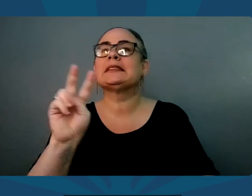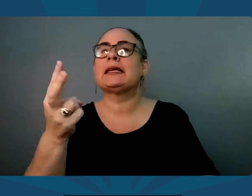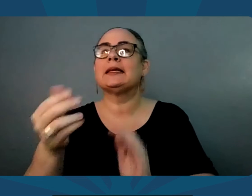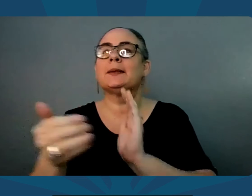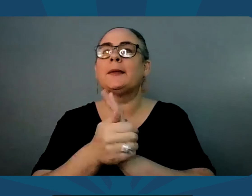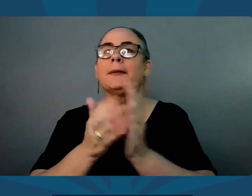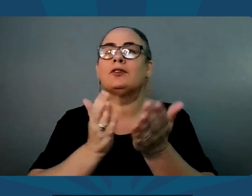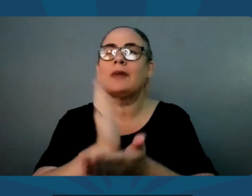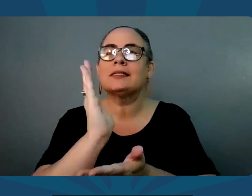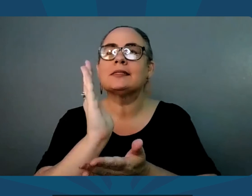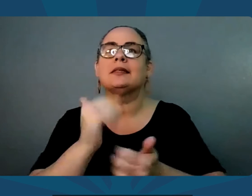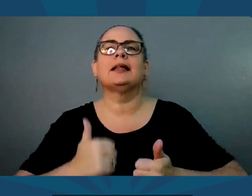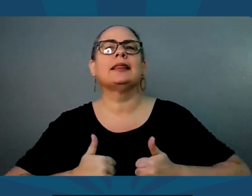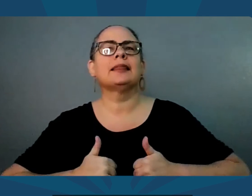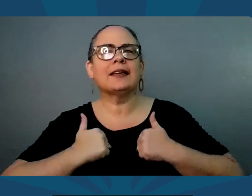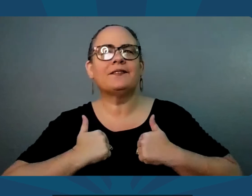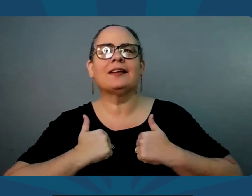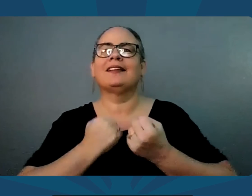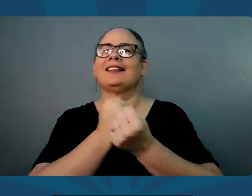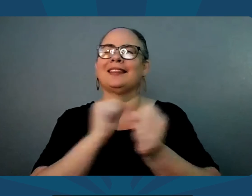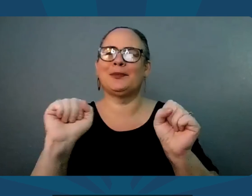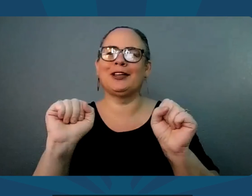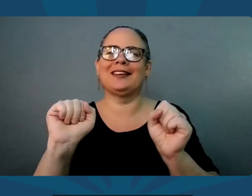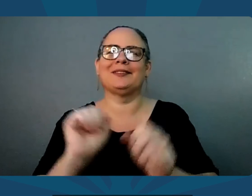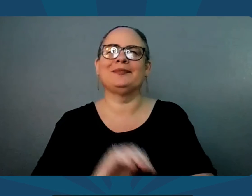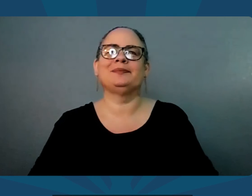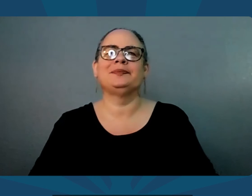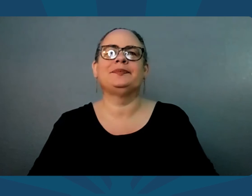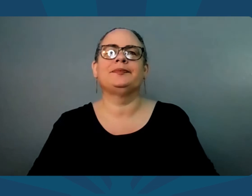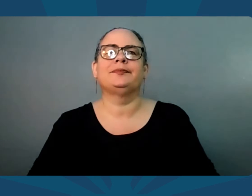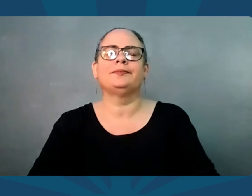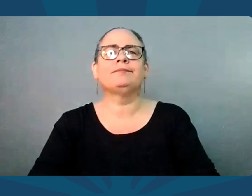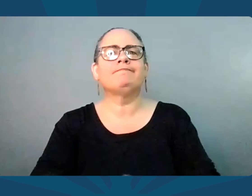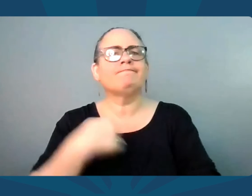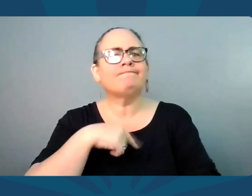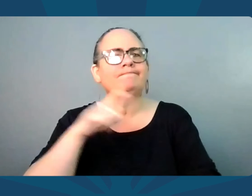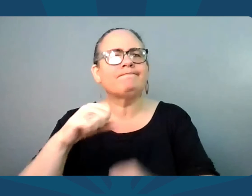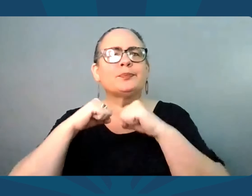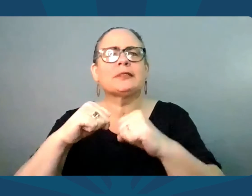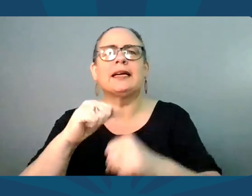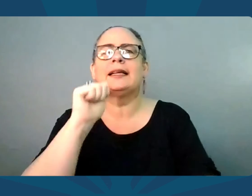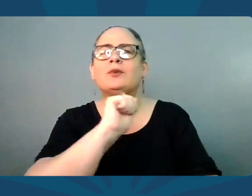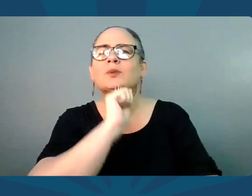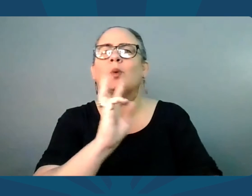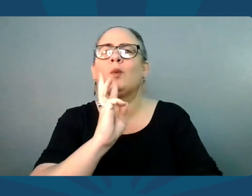cuts, healthcare freedom, Second Amendment rights, life and liberty.